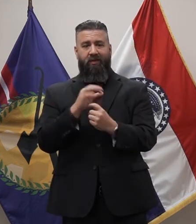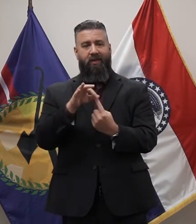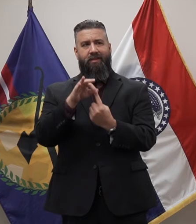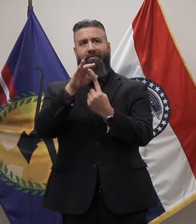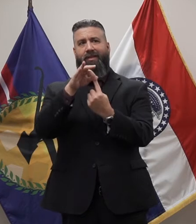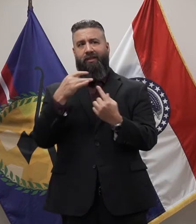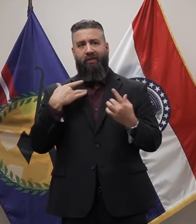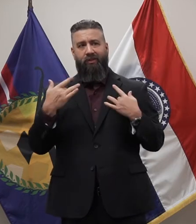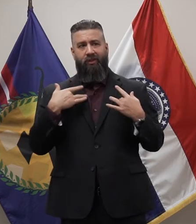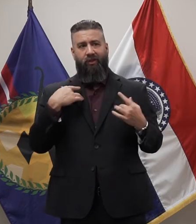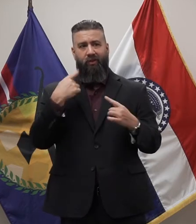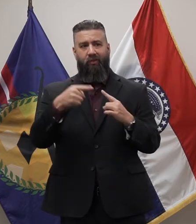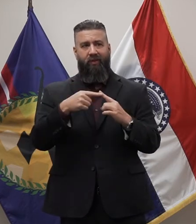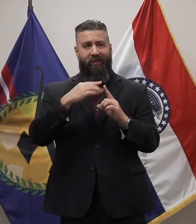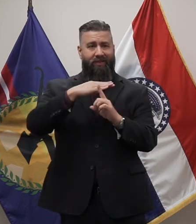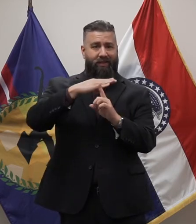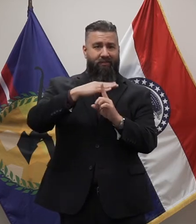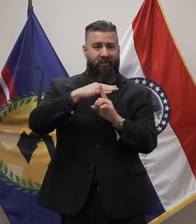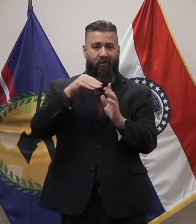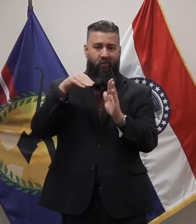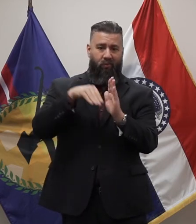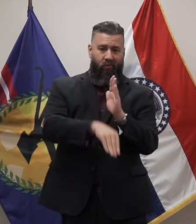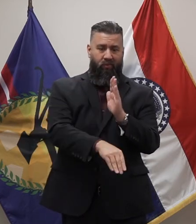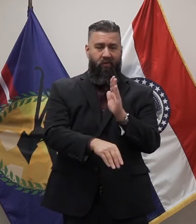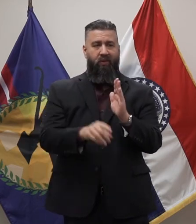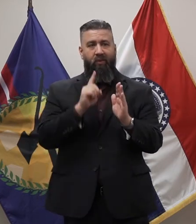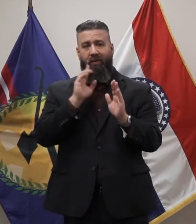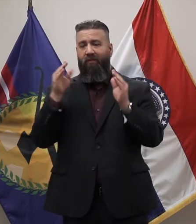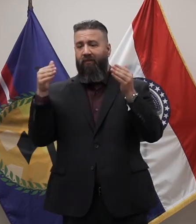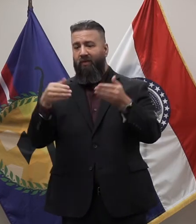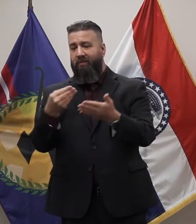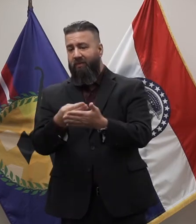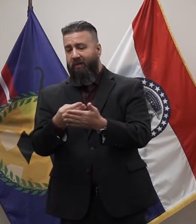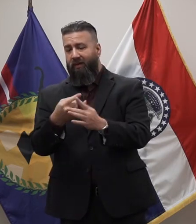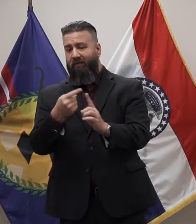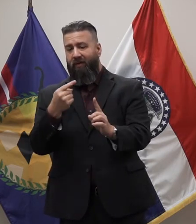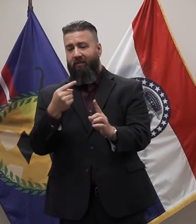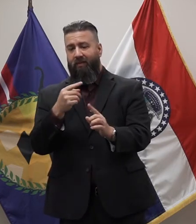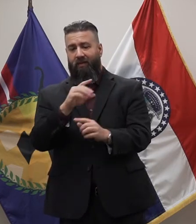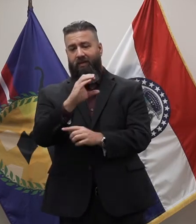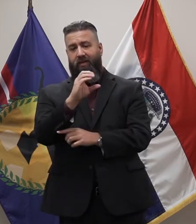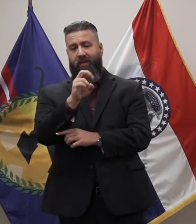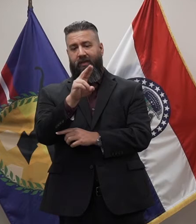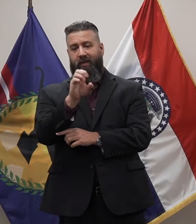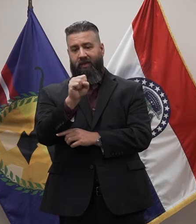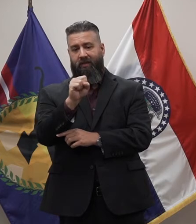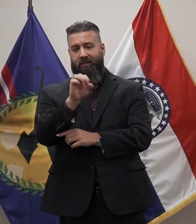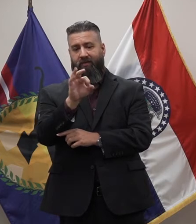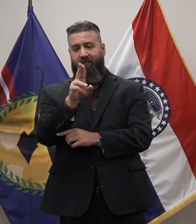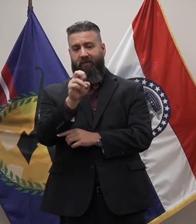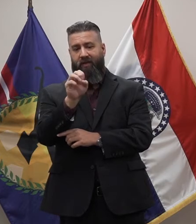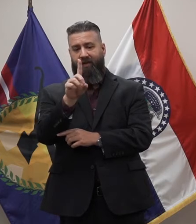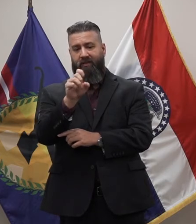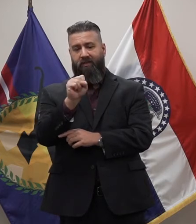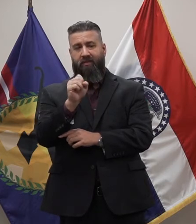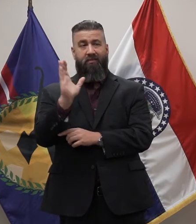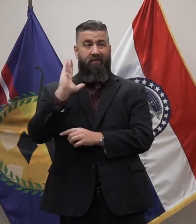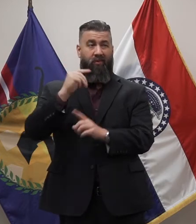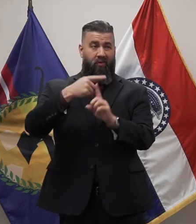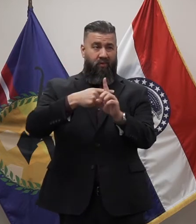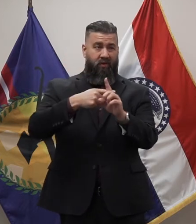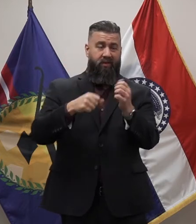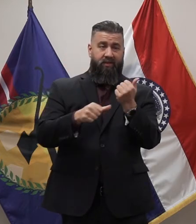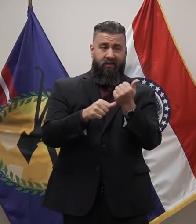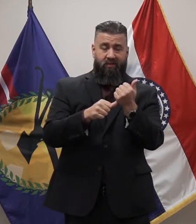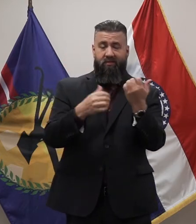like it is. We're focusing our resources from the CARES funds on rental assistance to do everything